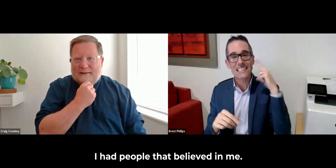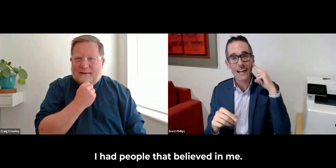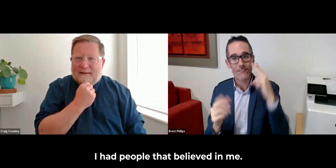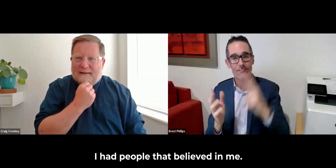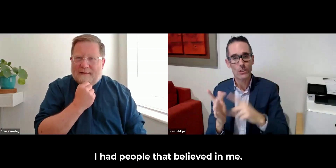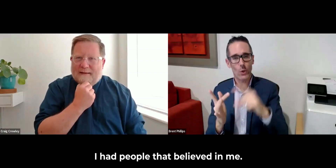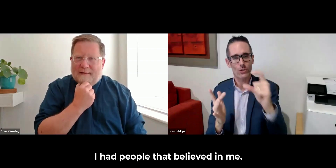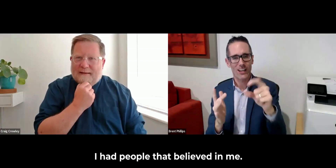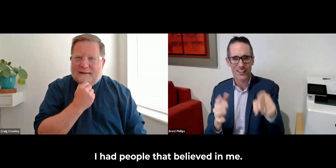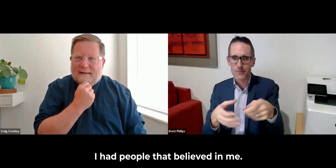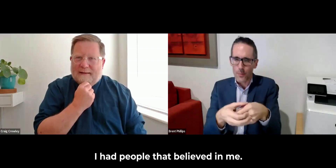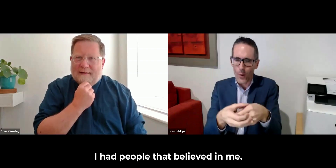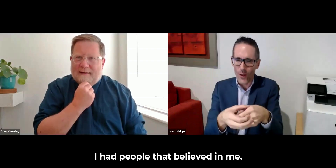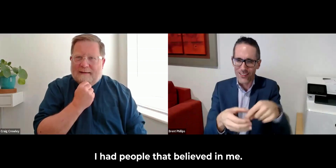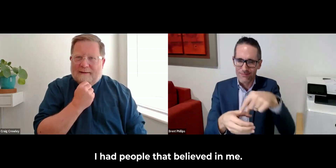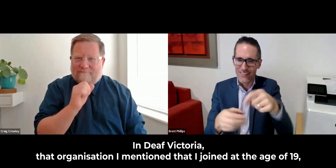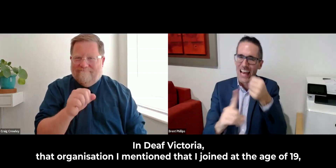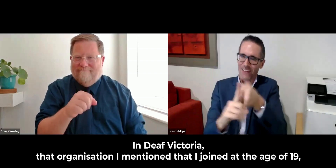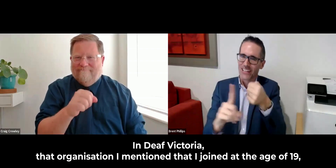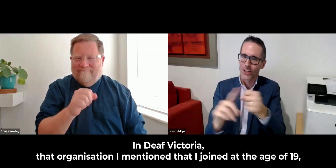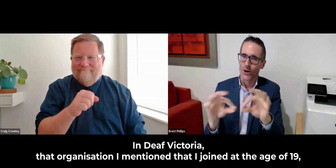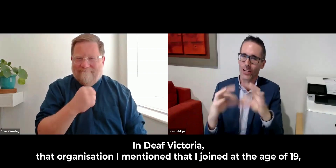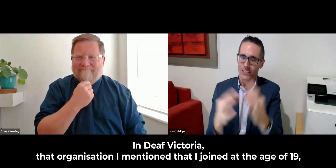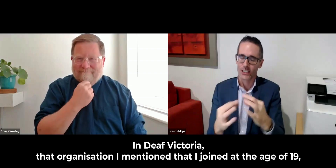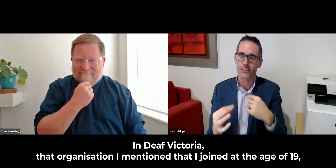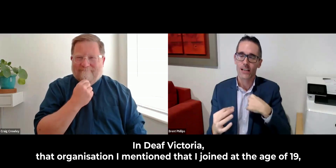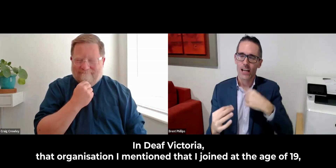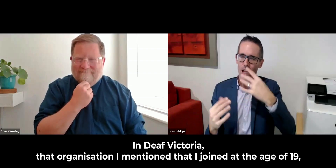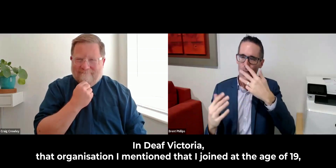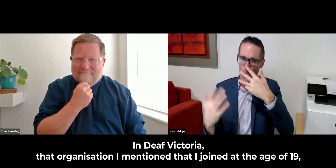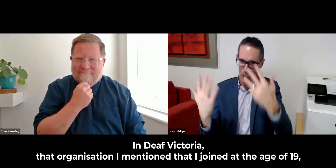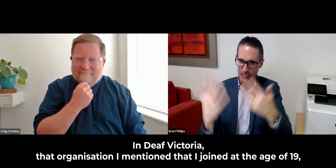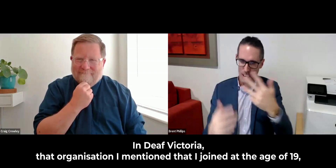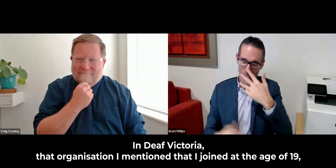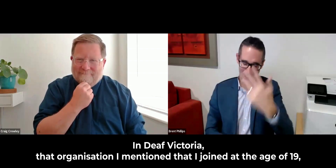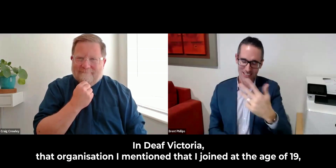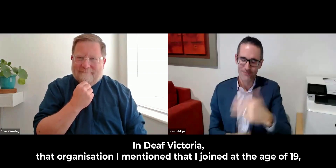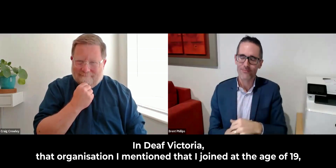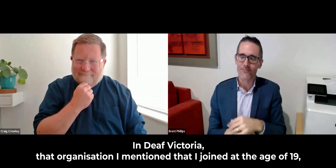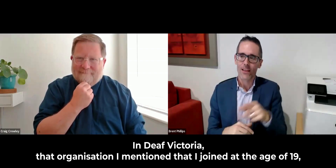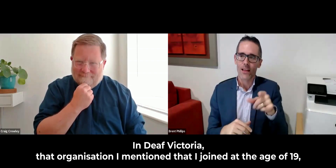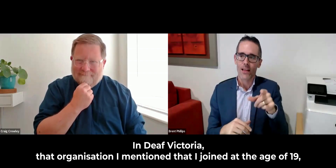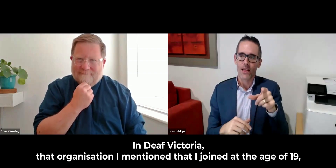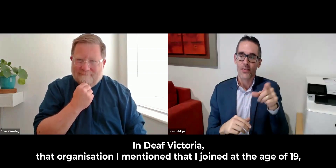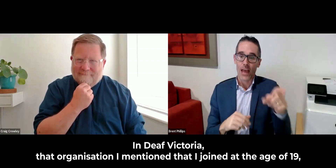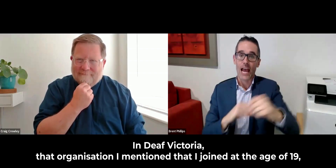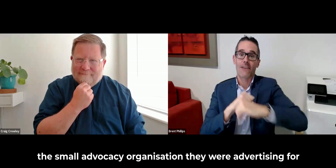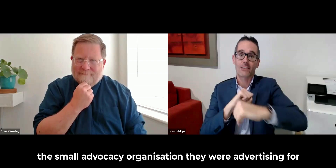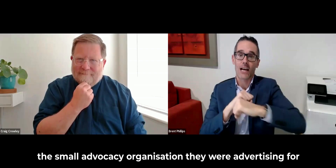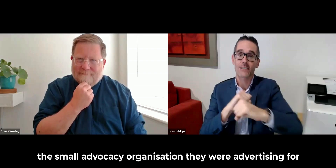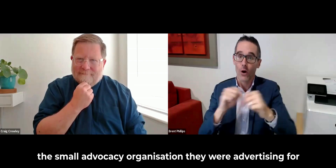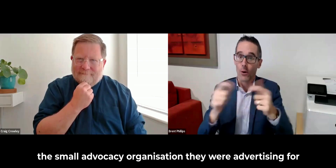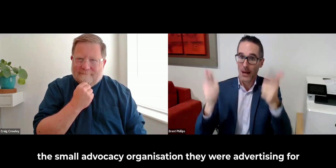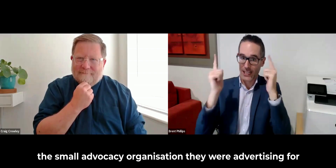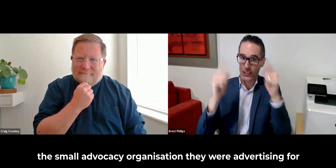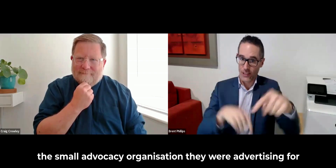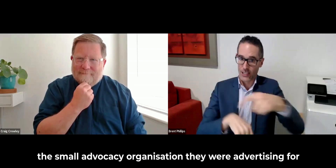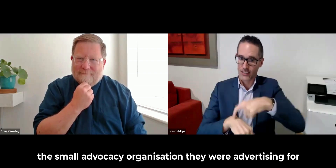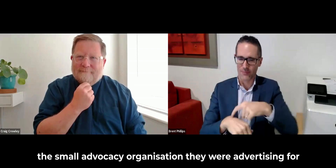had people that believed in me. I Deaf Victoria, that organisation I mentioned that I joined at the age of 19, the small advocacy